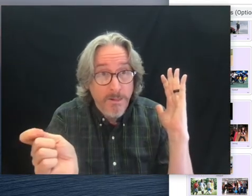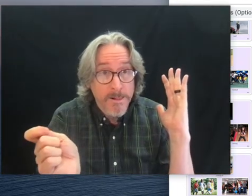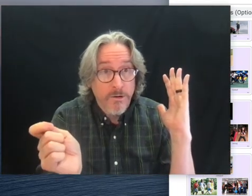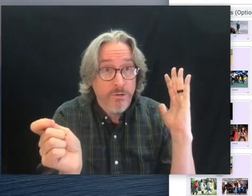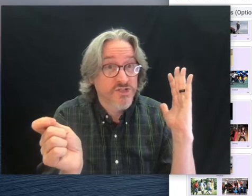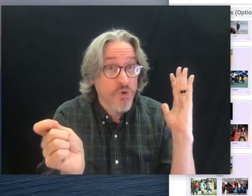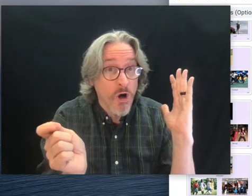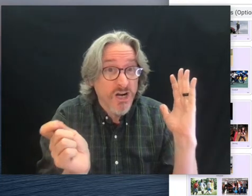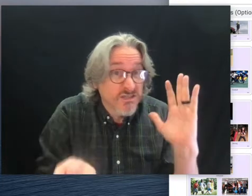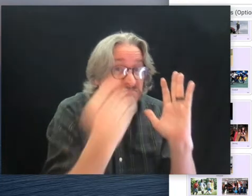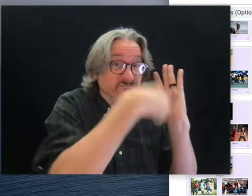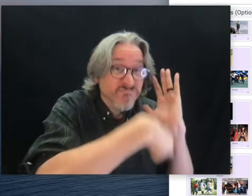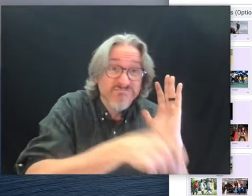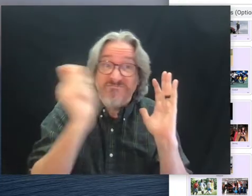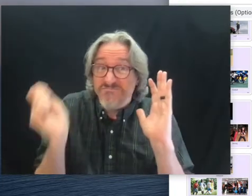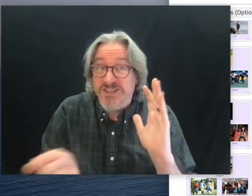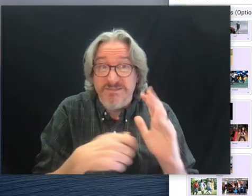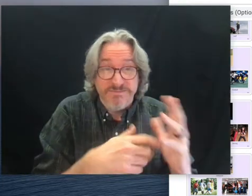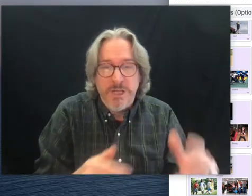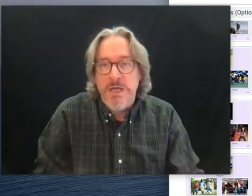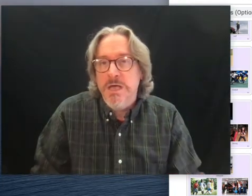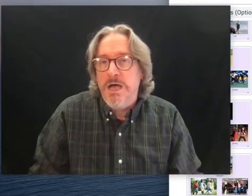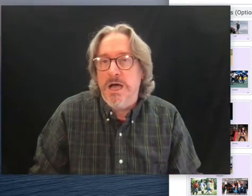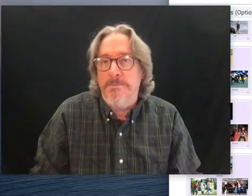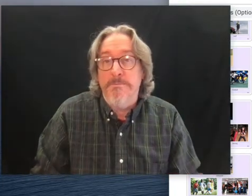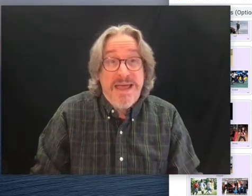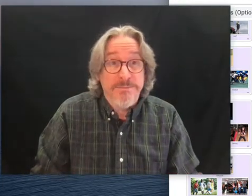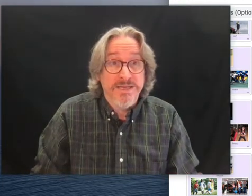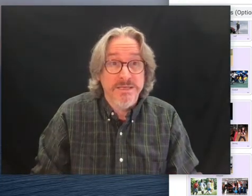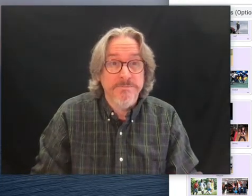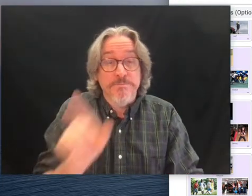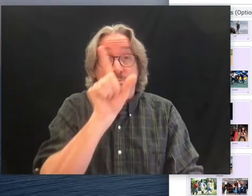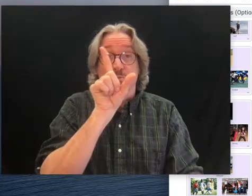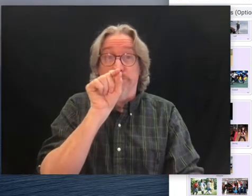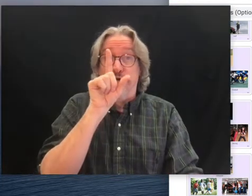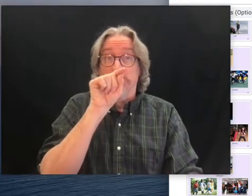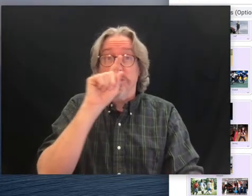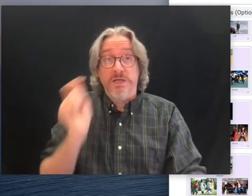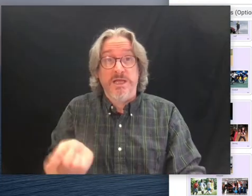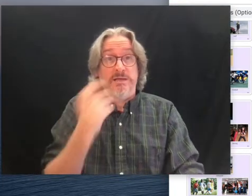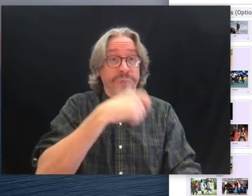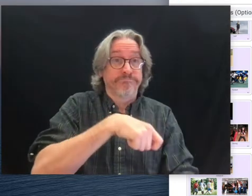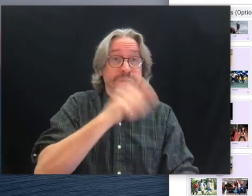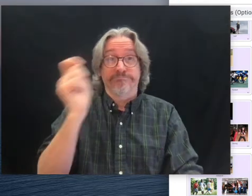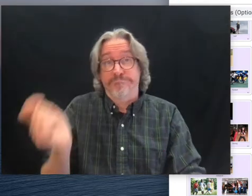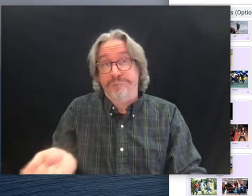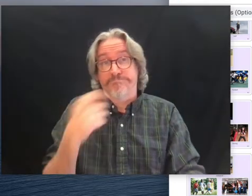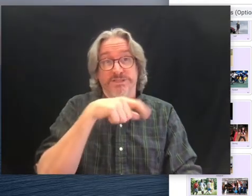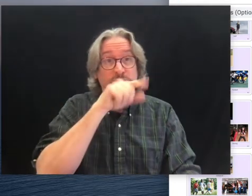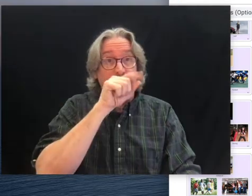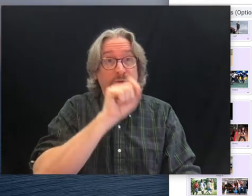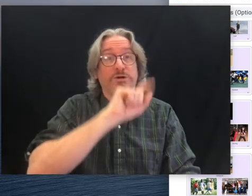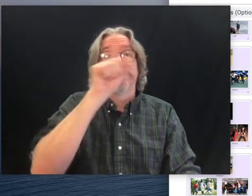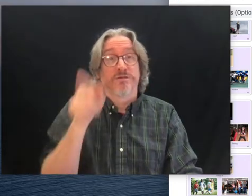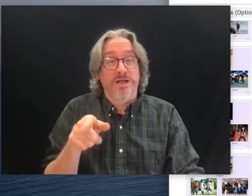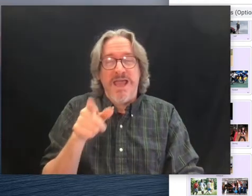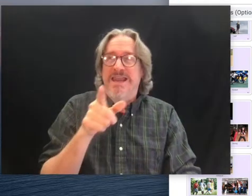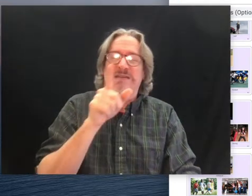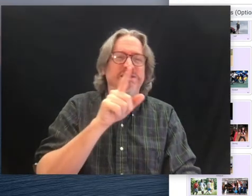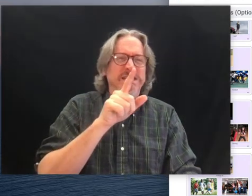racquetball or squash? Right. Badminton, bird. So the